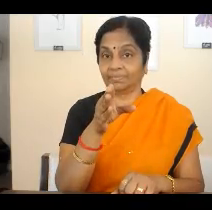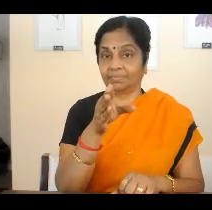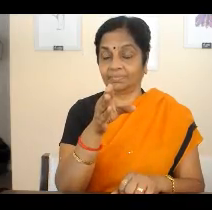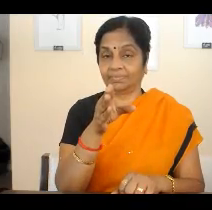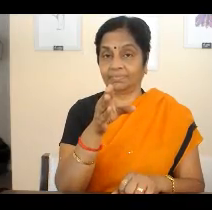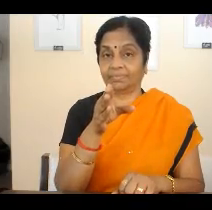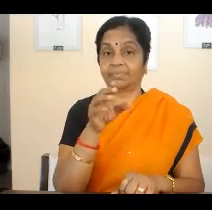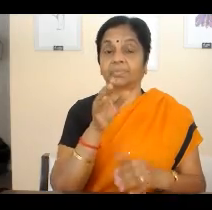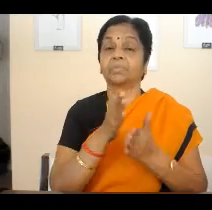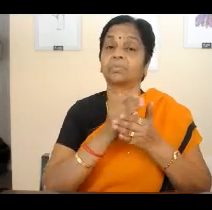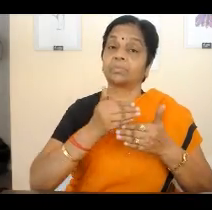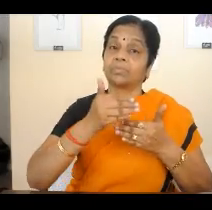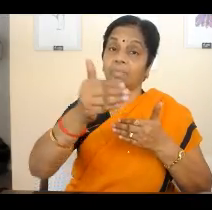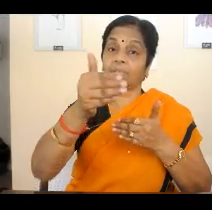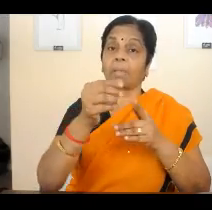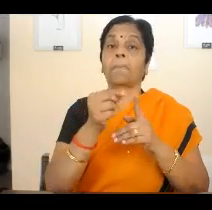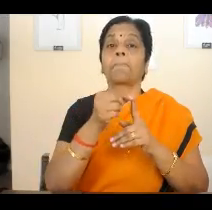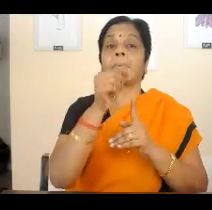should extend to private sector.